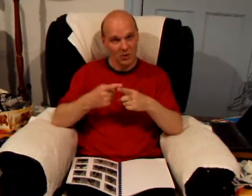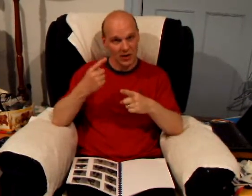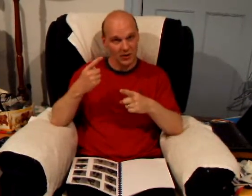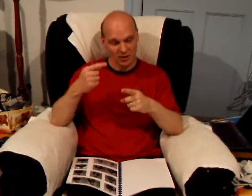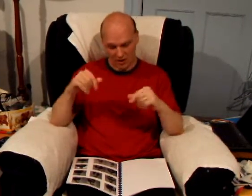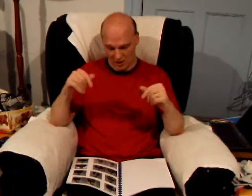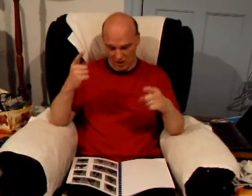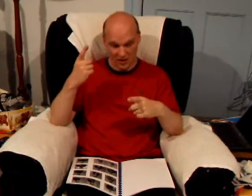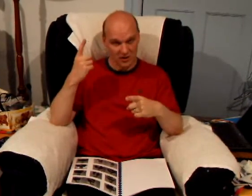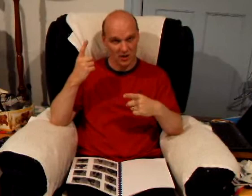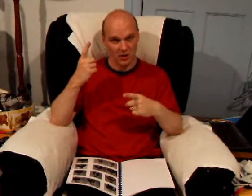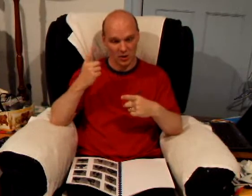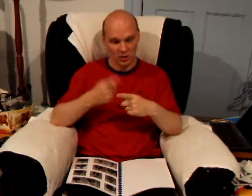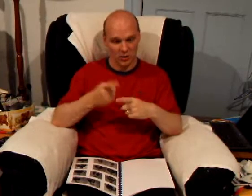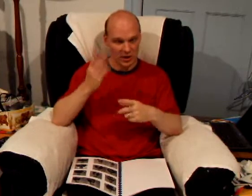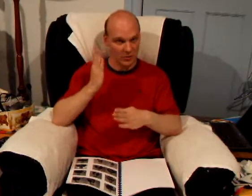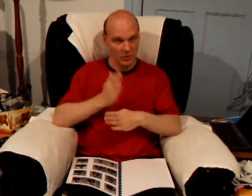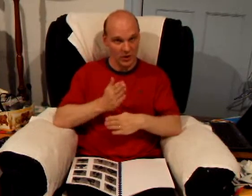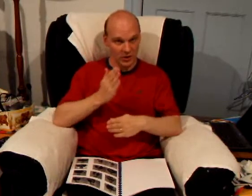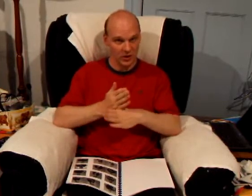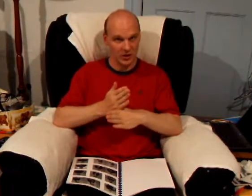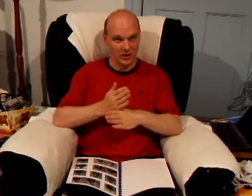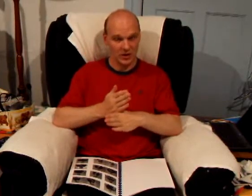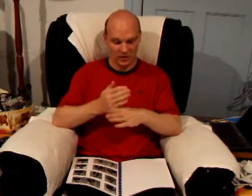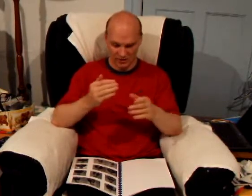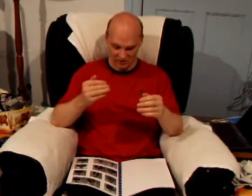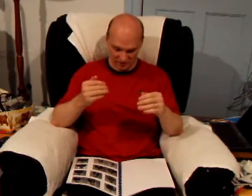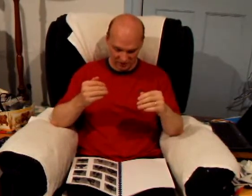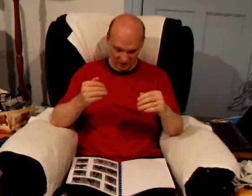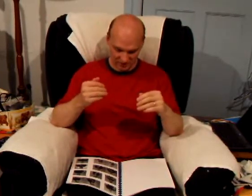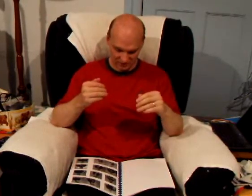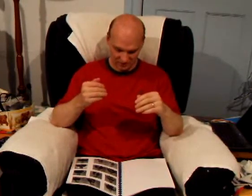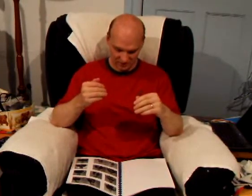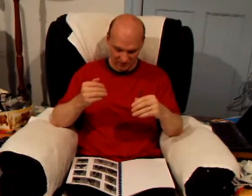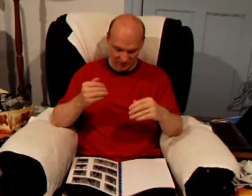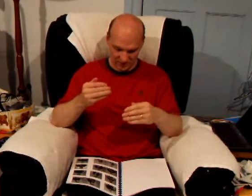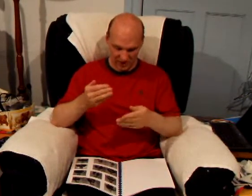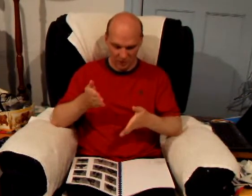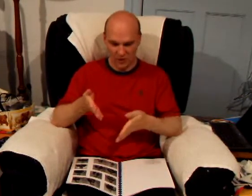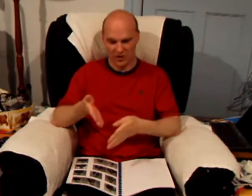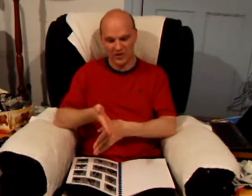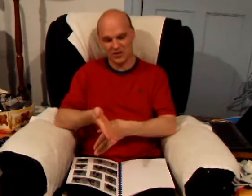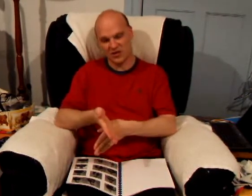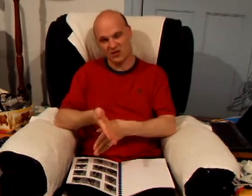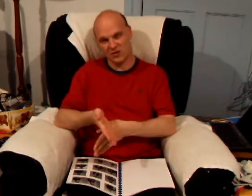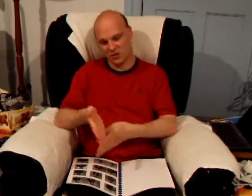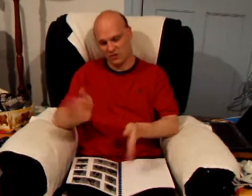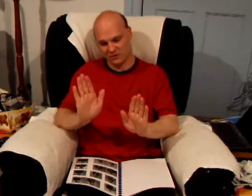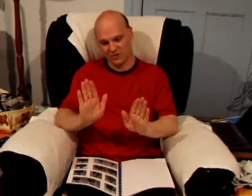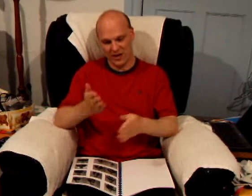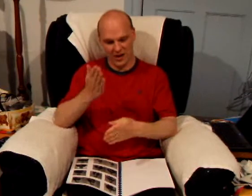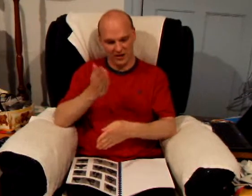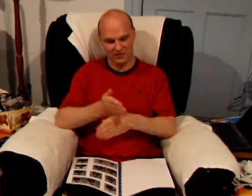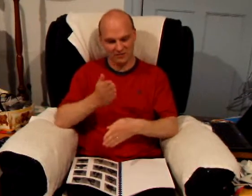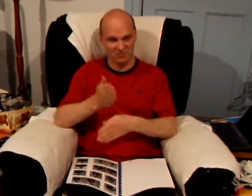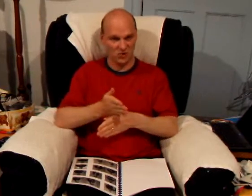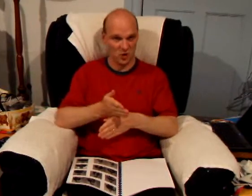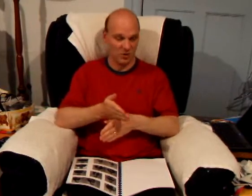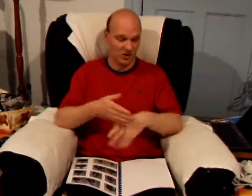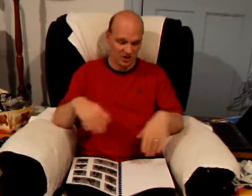Quick and quick work. So work is just two flat hands chopping on